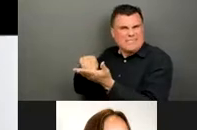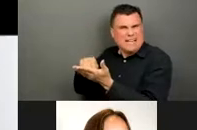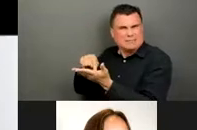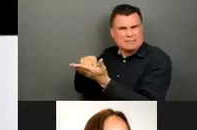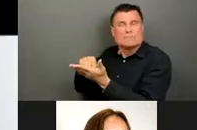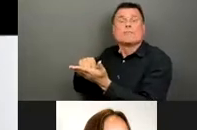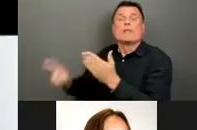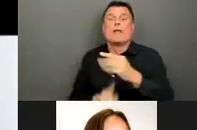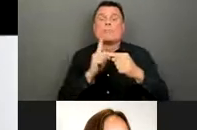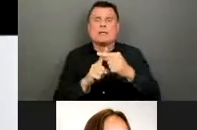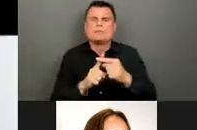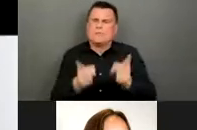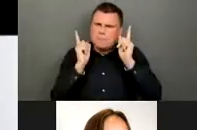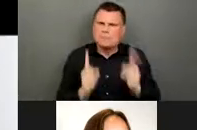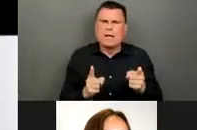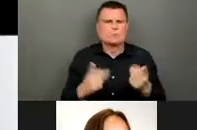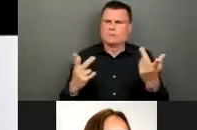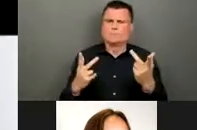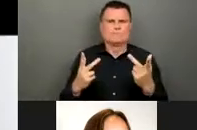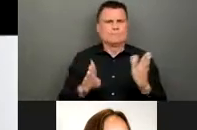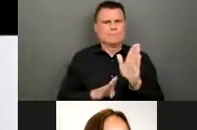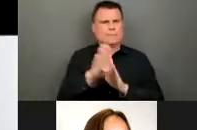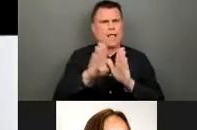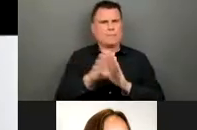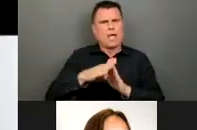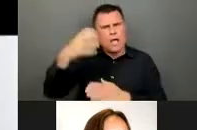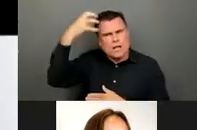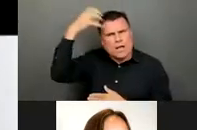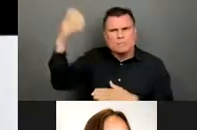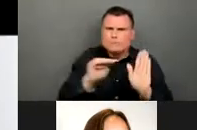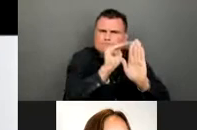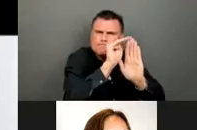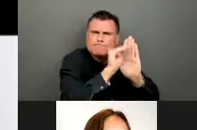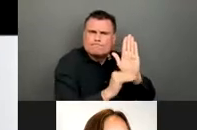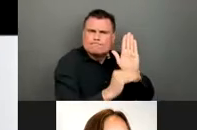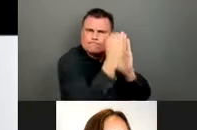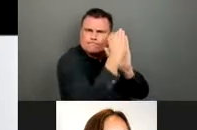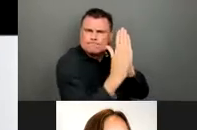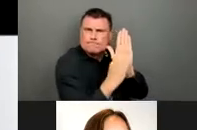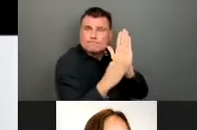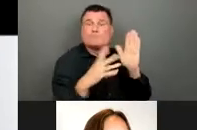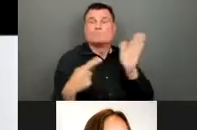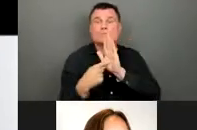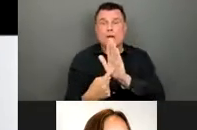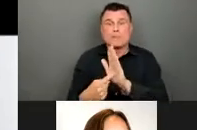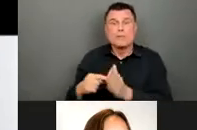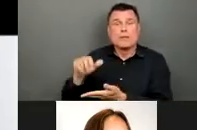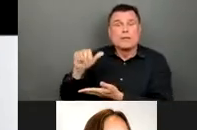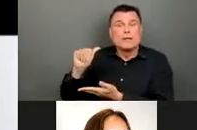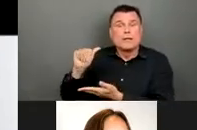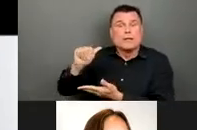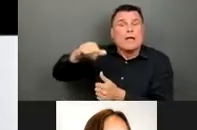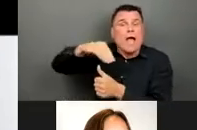inclusive legal frameworks and policies in places such as Albania and Liberia. He also emphasized the importance of